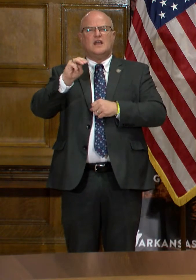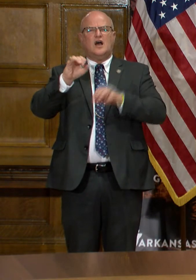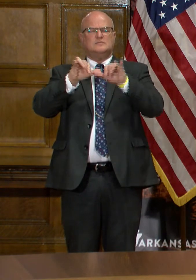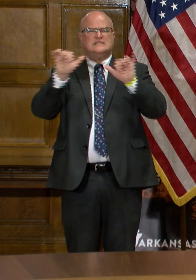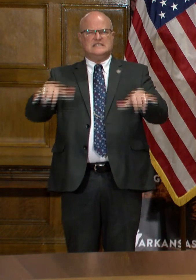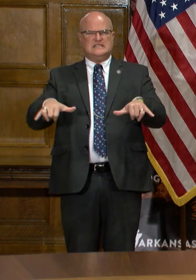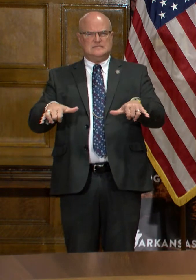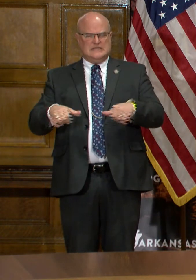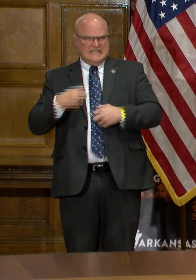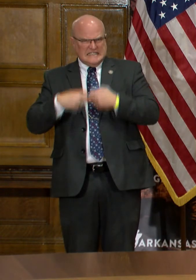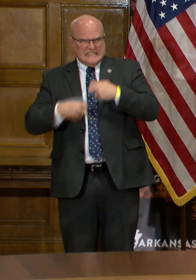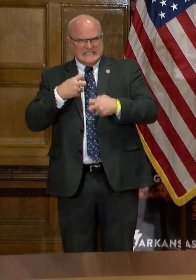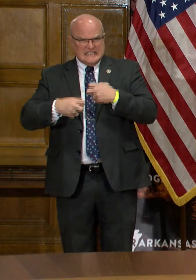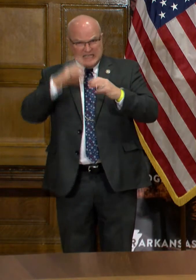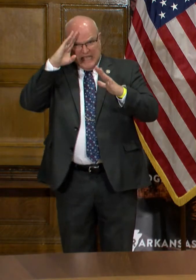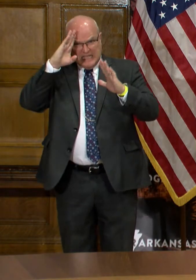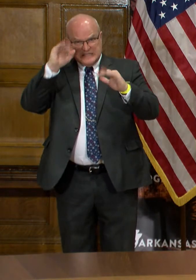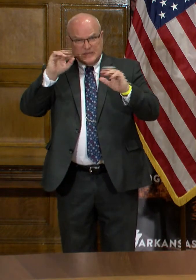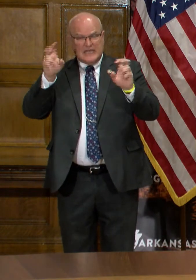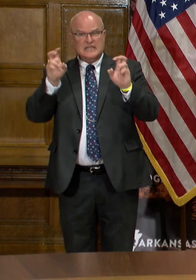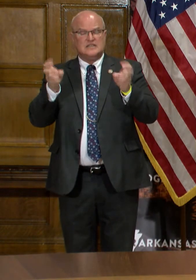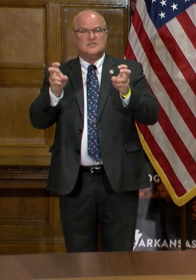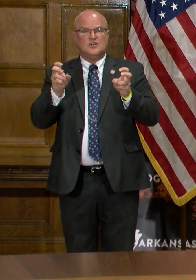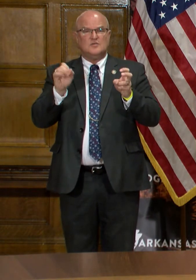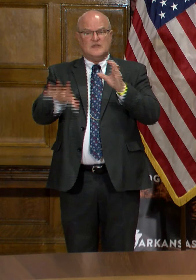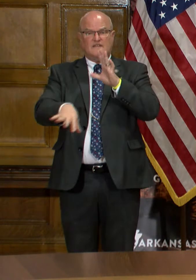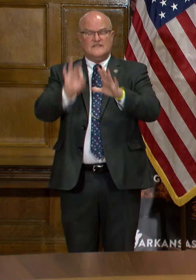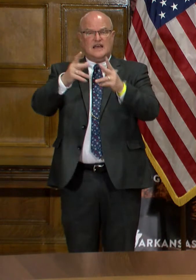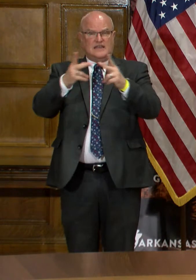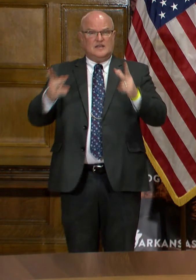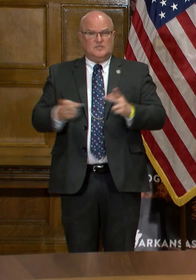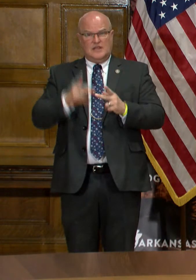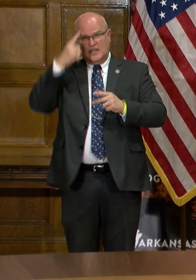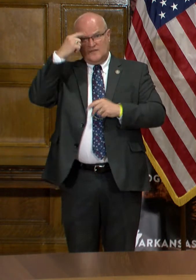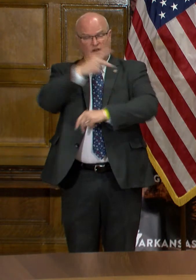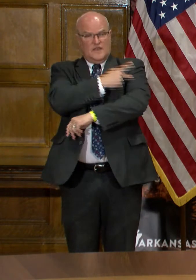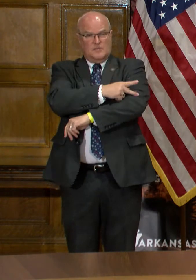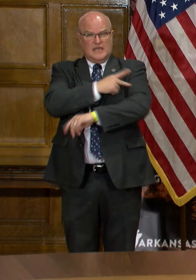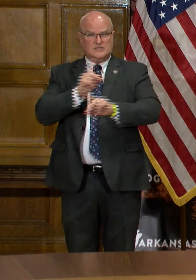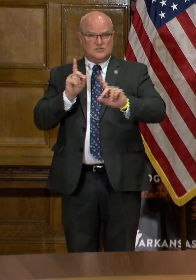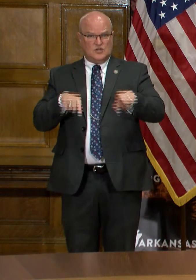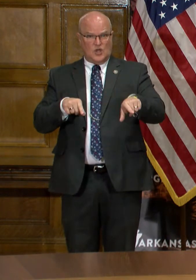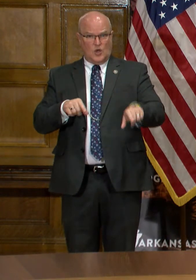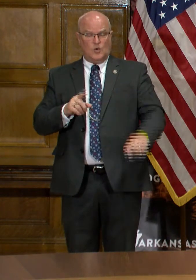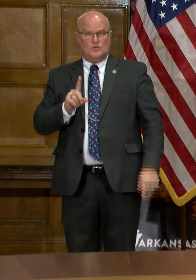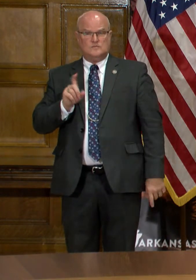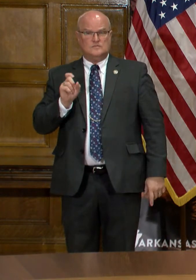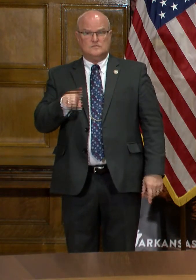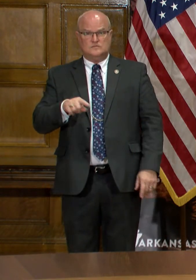these difficulties kind of expected in terms of finding a place for these patients to go?